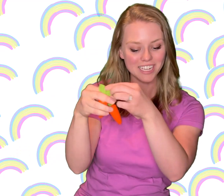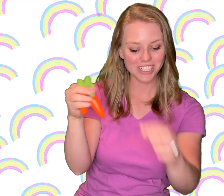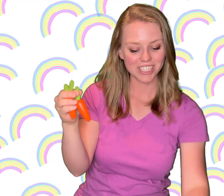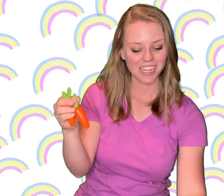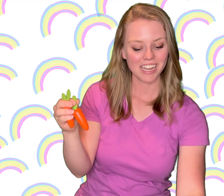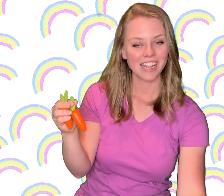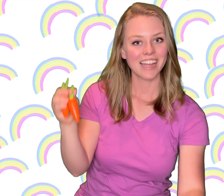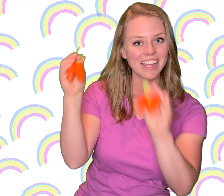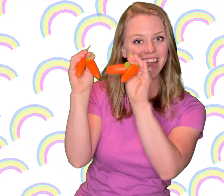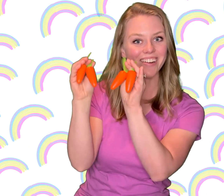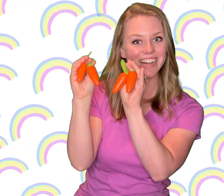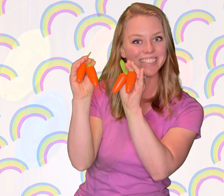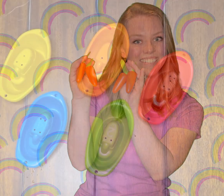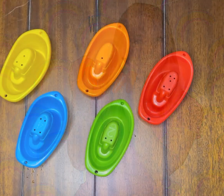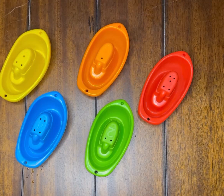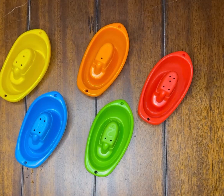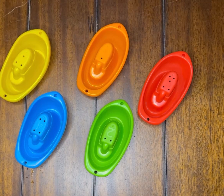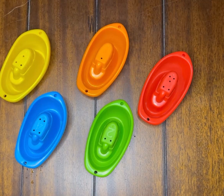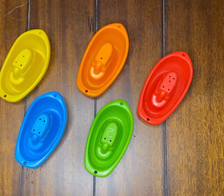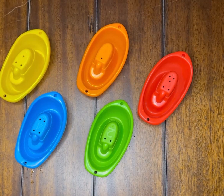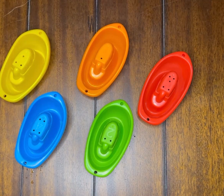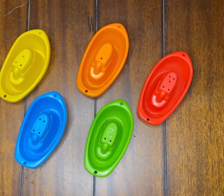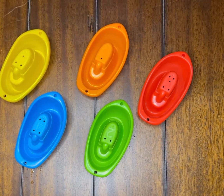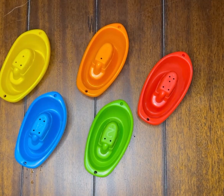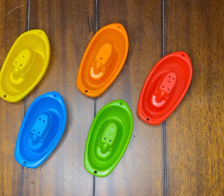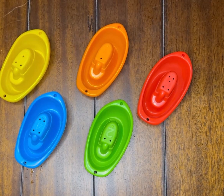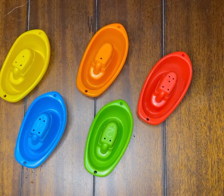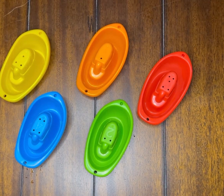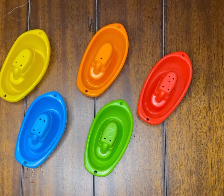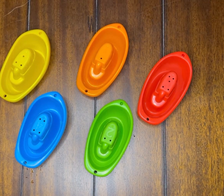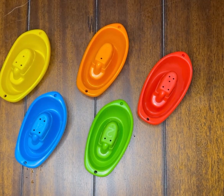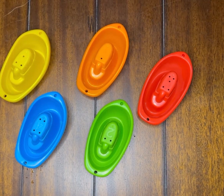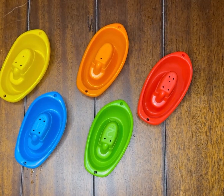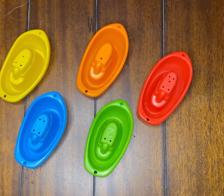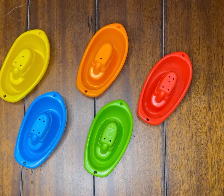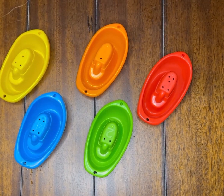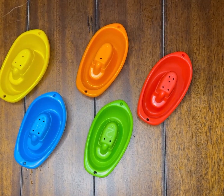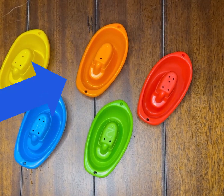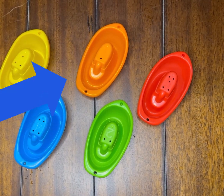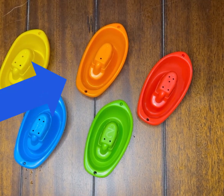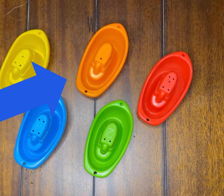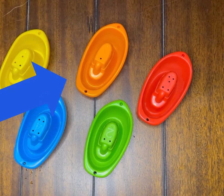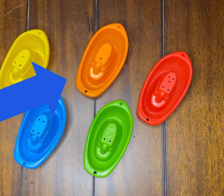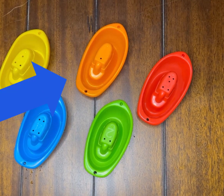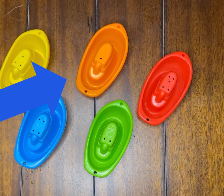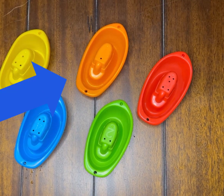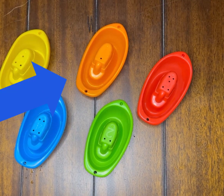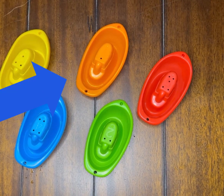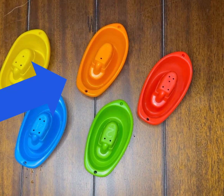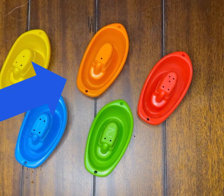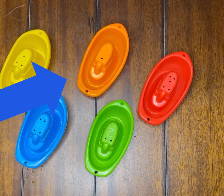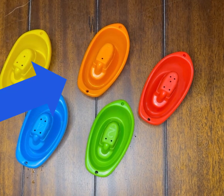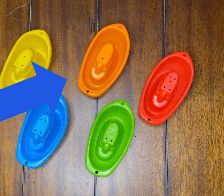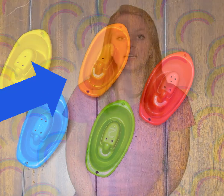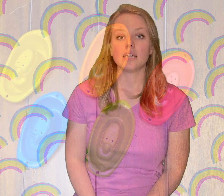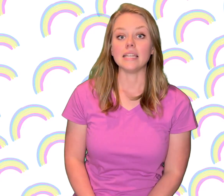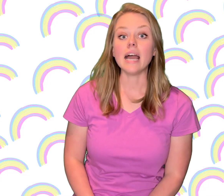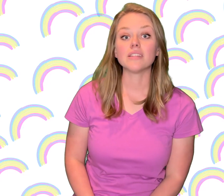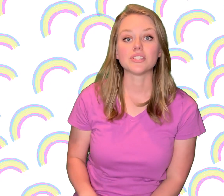Orange carrots. Can you point to the orange boat? You did it! Now let's do